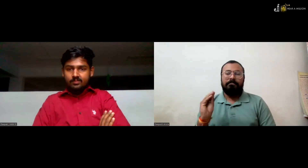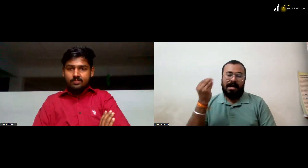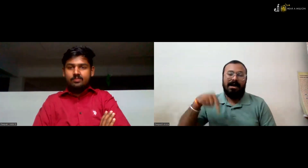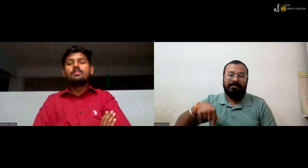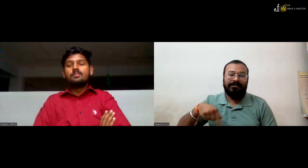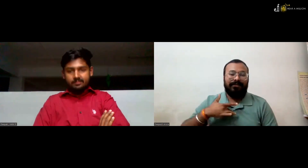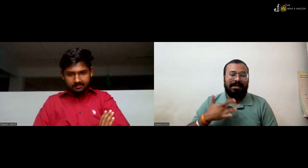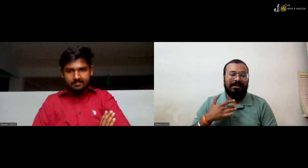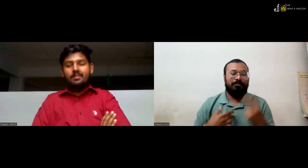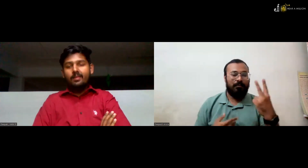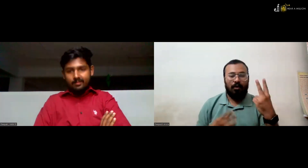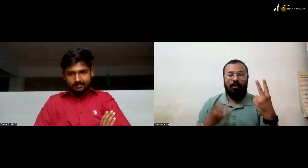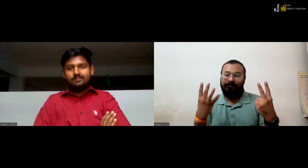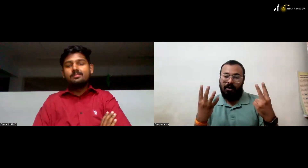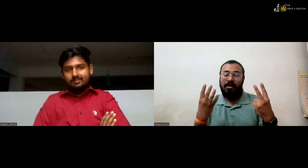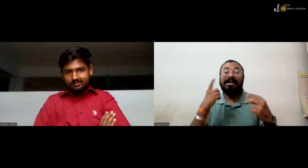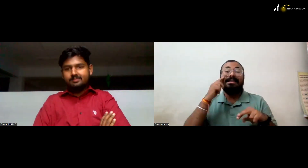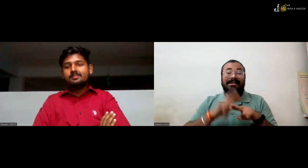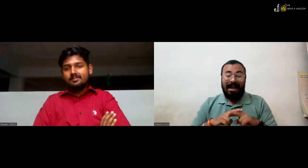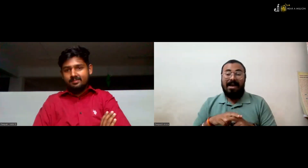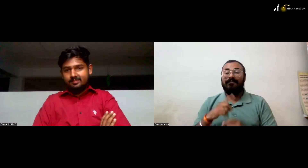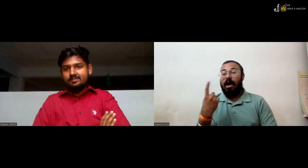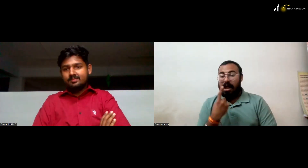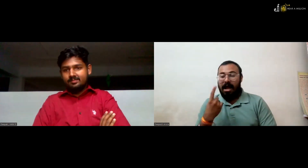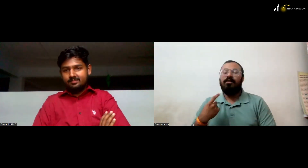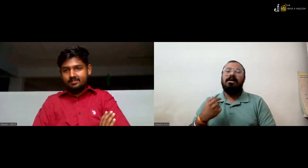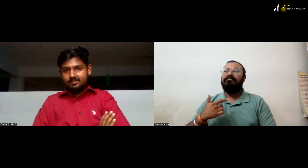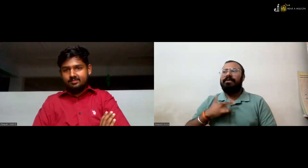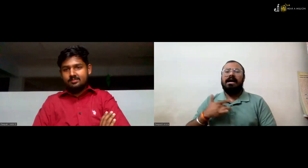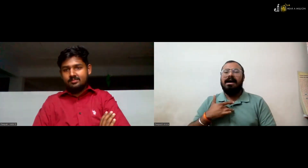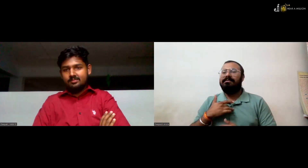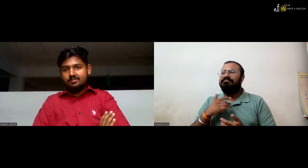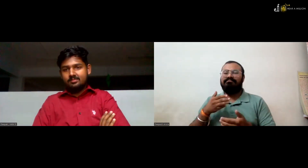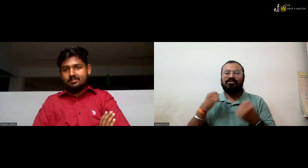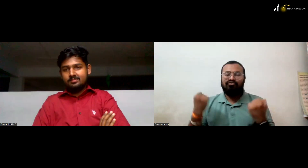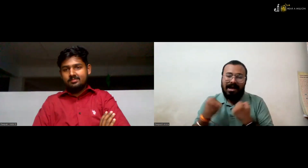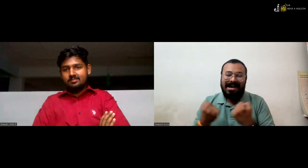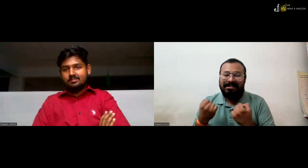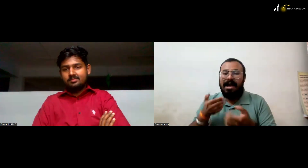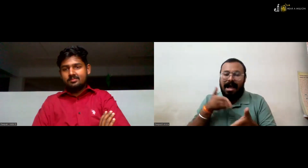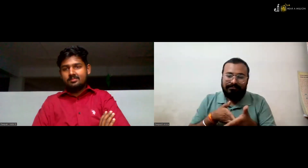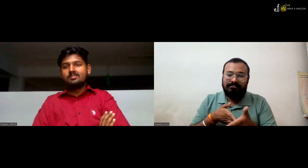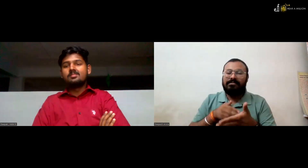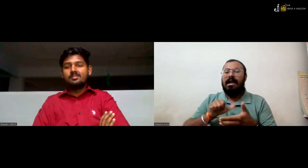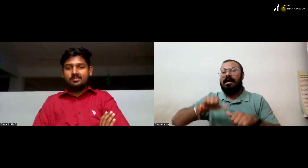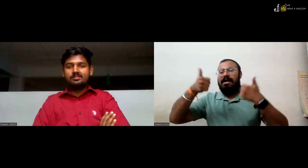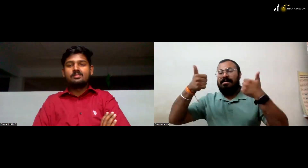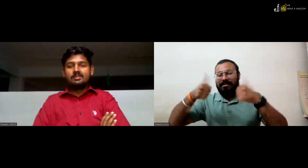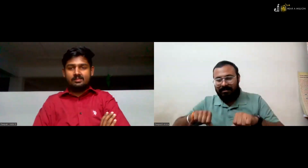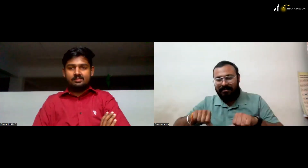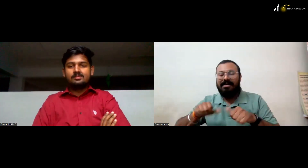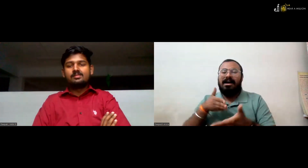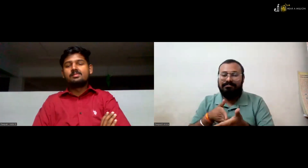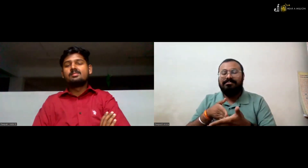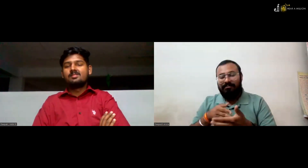compare, 2 people are much better, or we can be 4 people together for a trip. So I thought 4 people